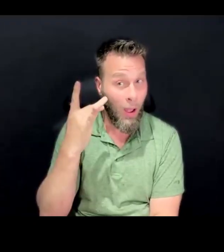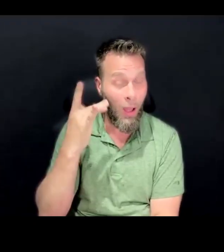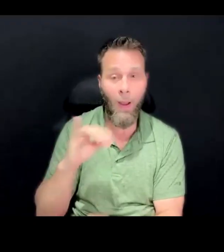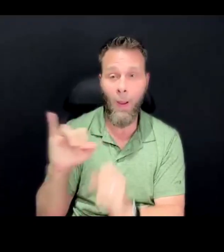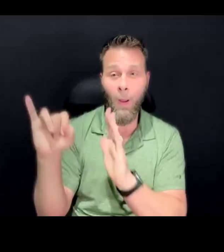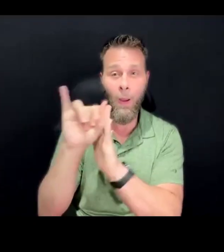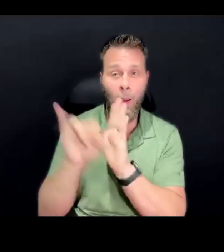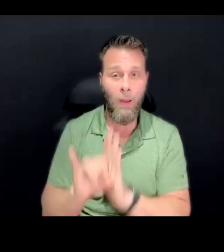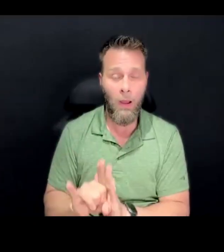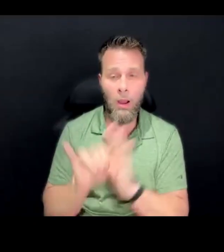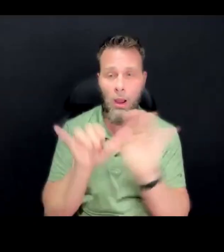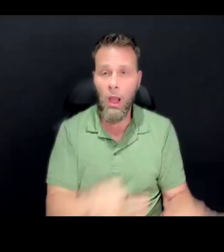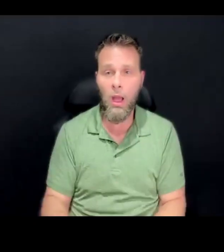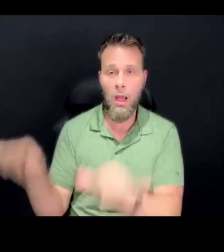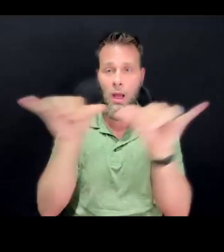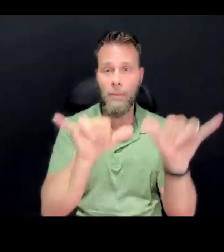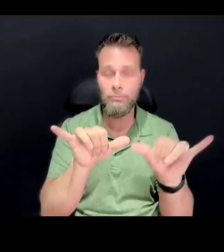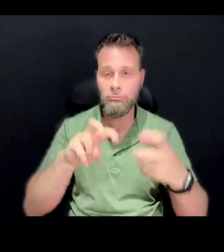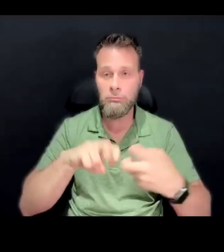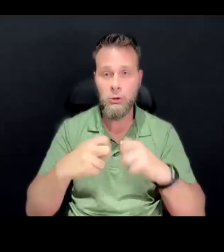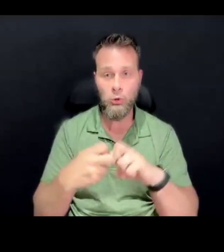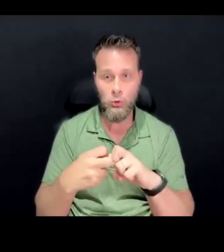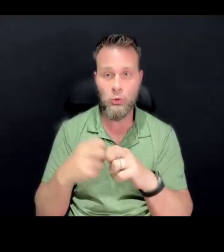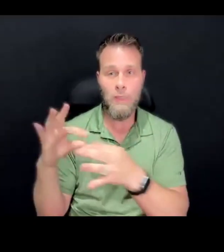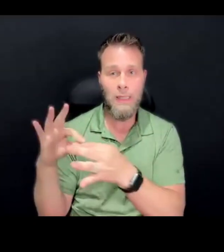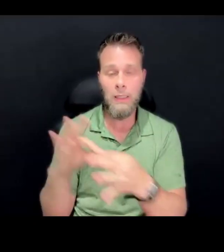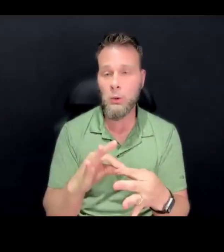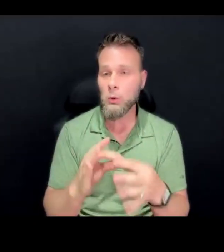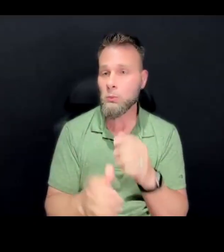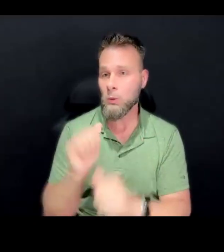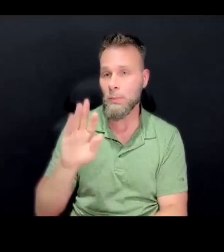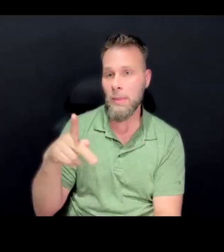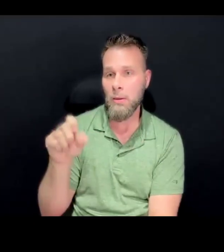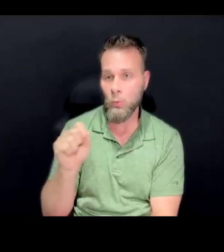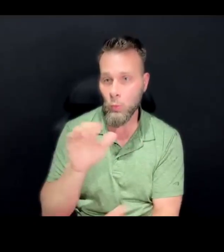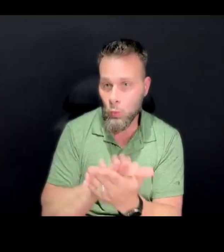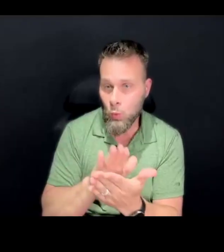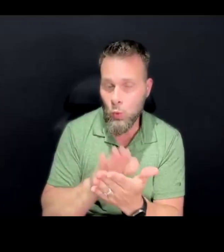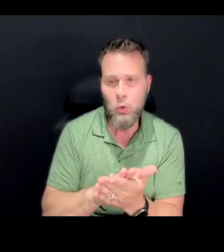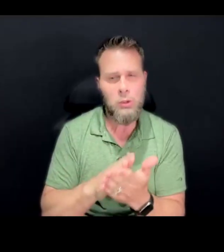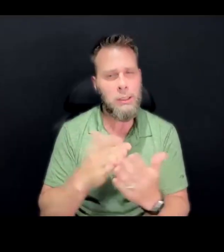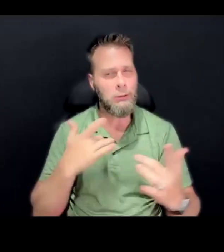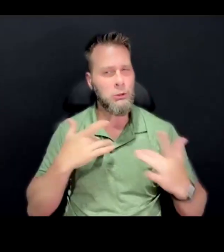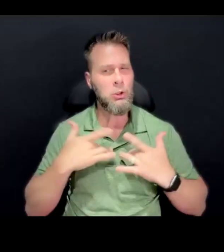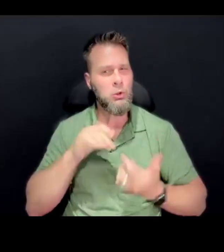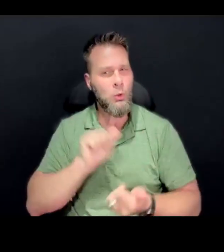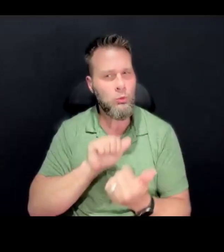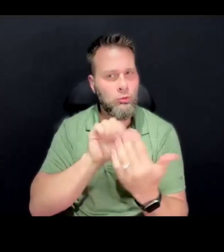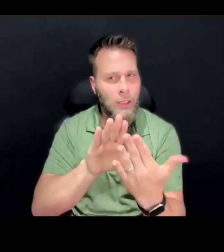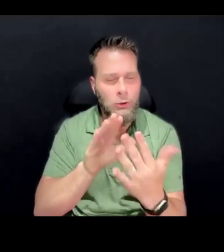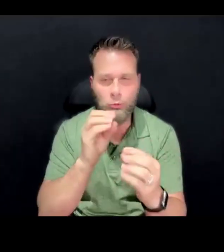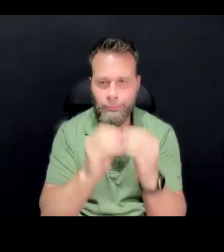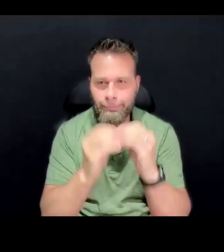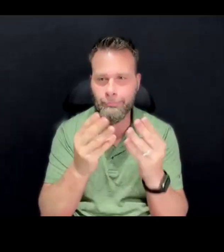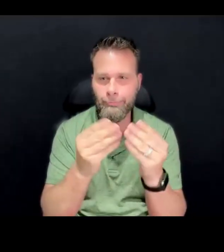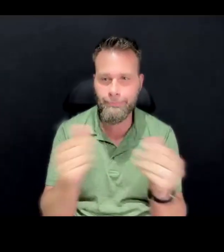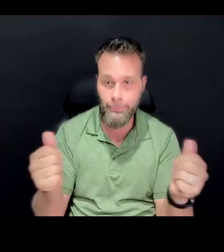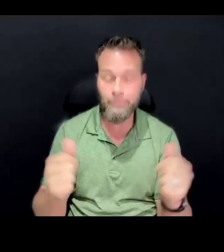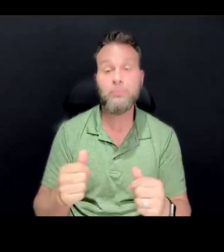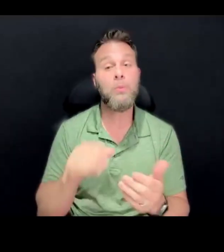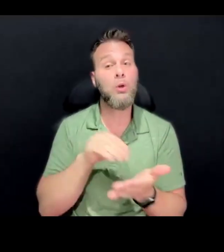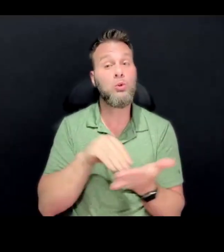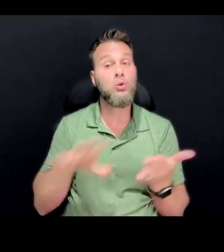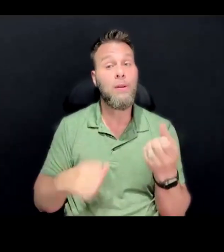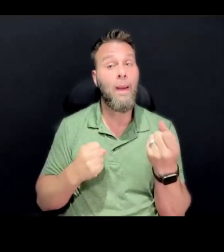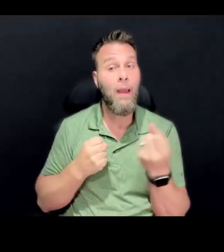common issues within most or all BPS schools and attempting to fix them. Student